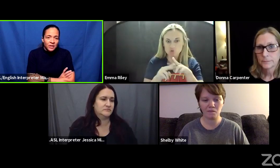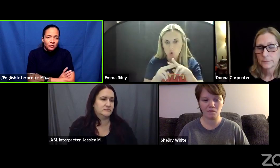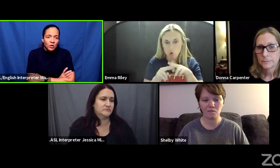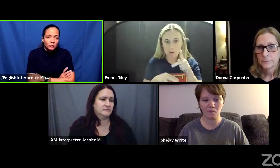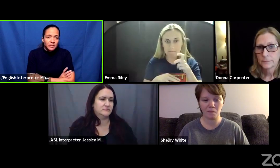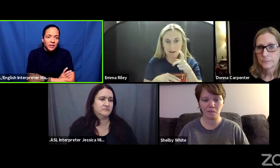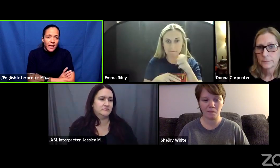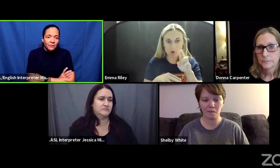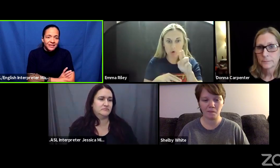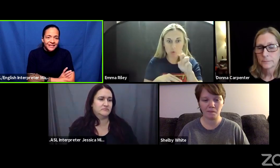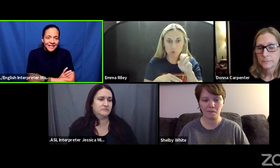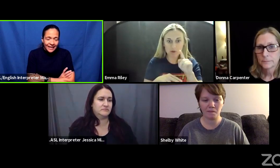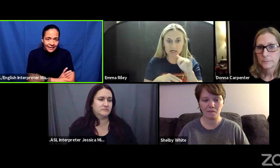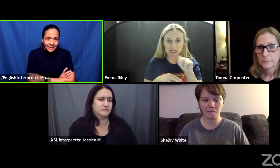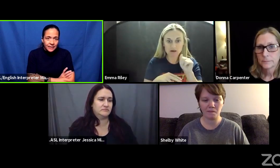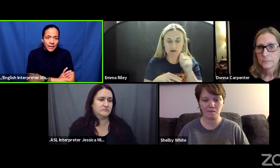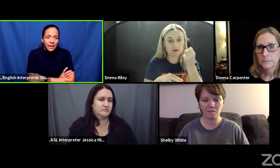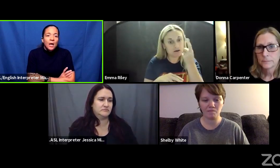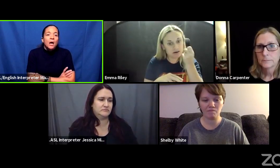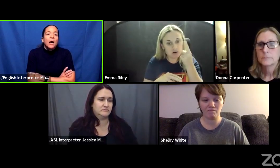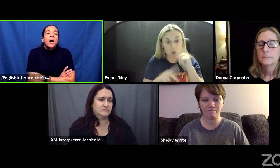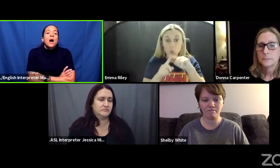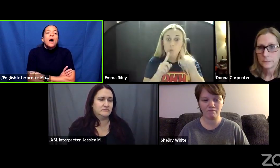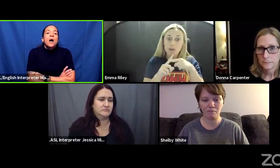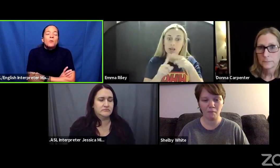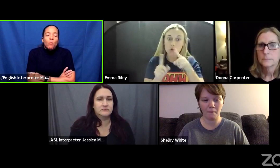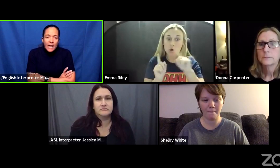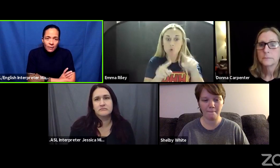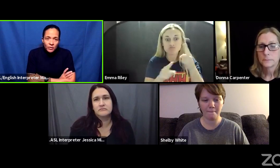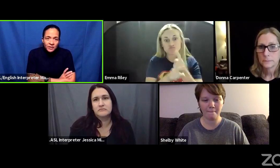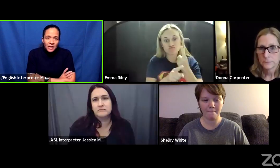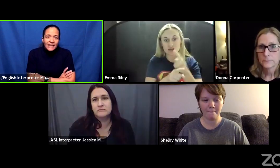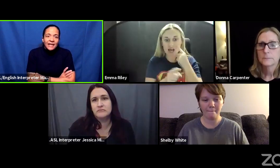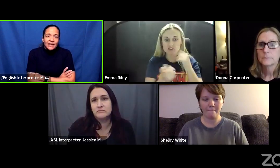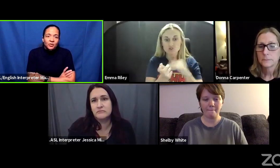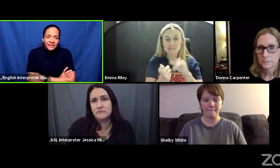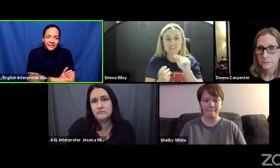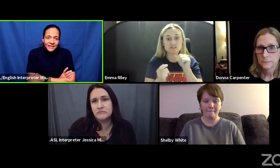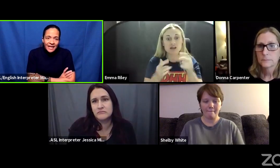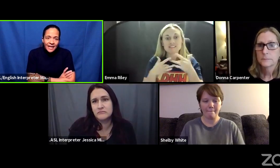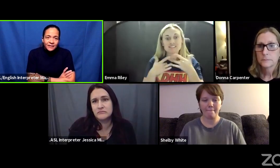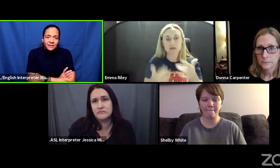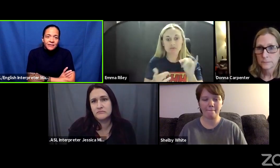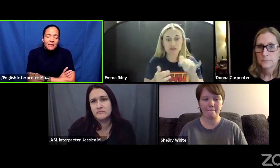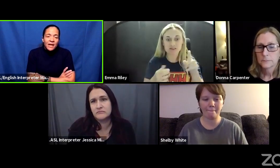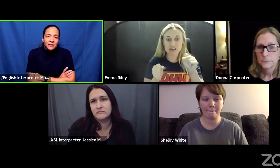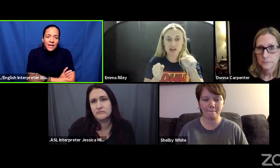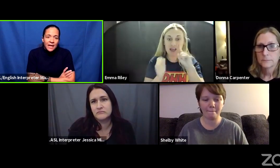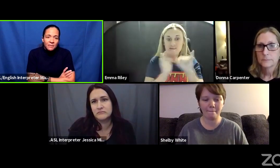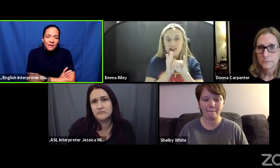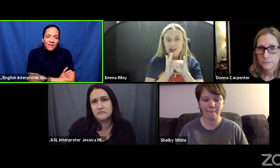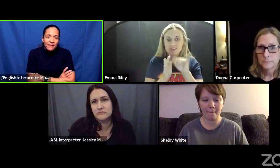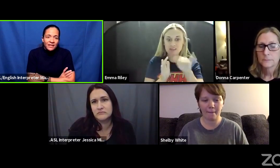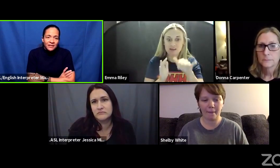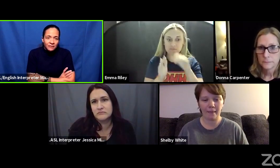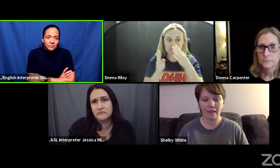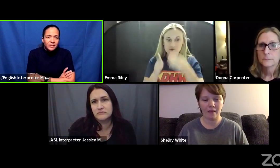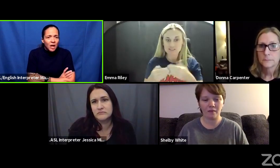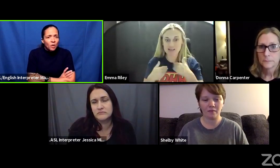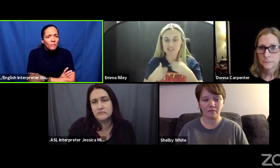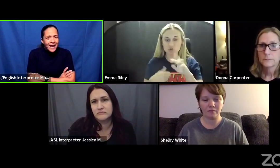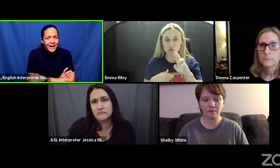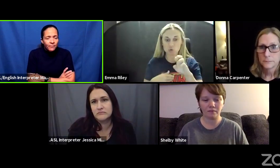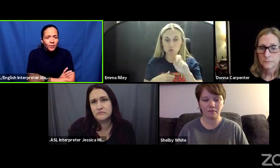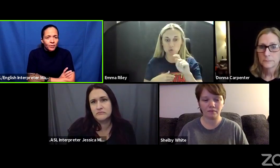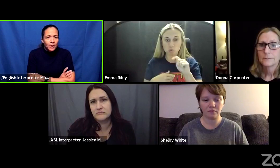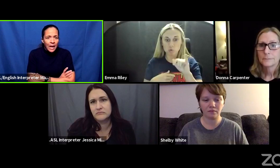Usher syndrome until I was 6. When I went to the eye doctor at 6, they made the comment of having